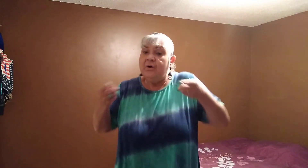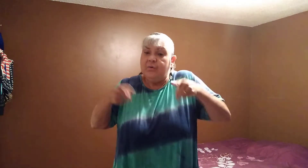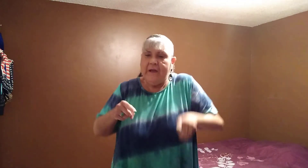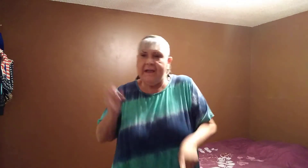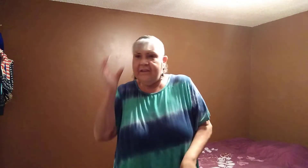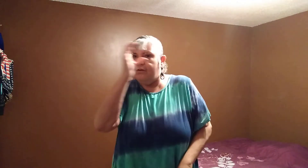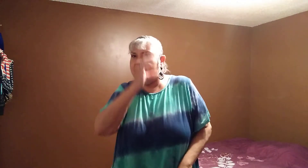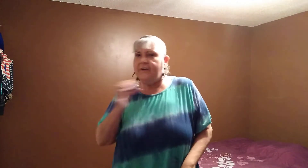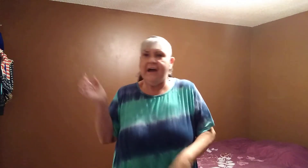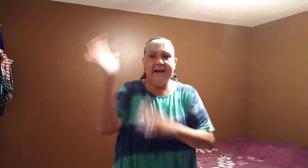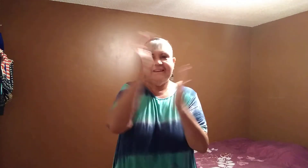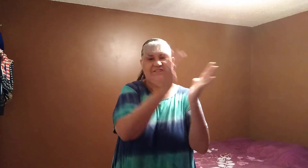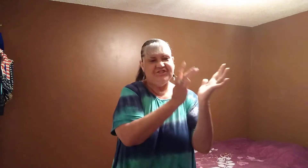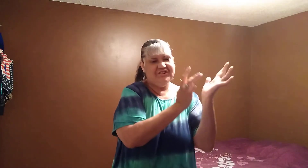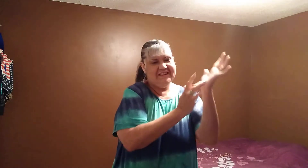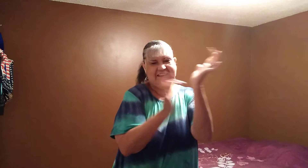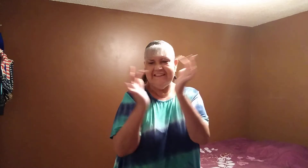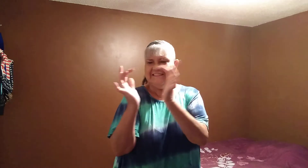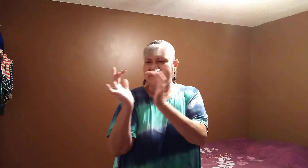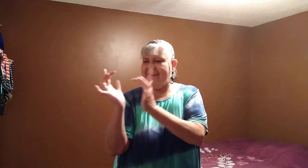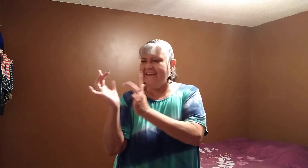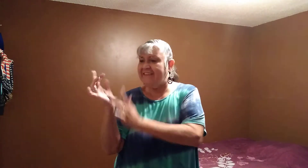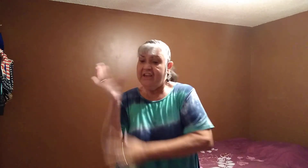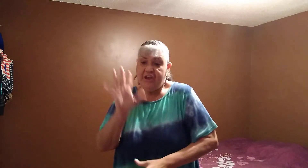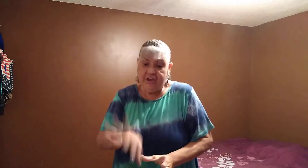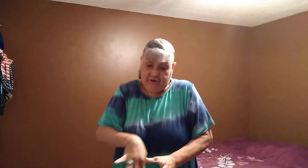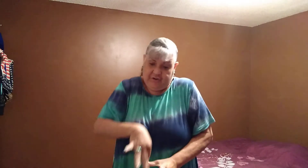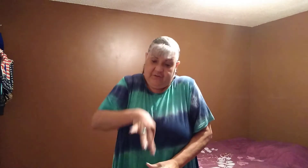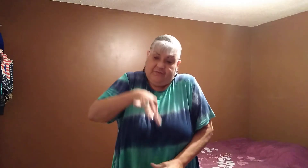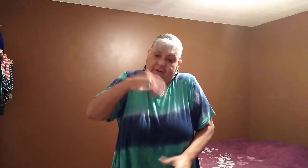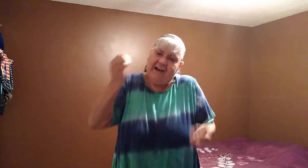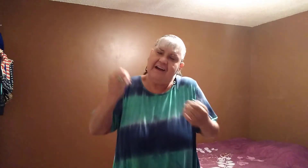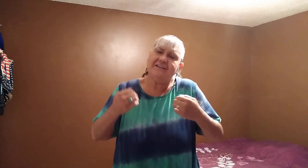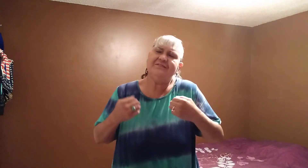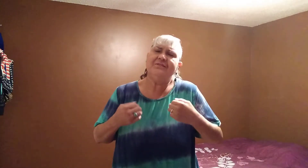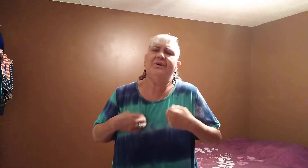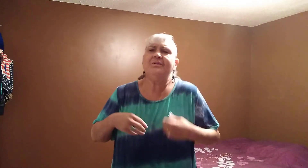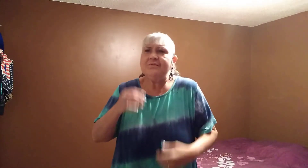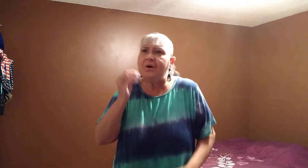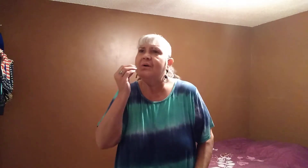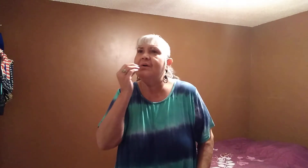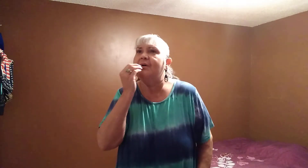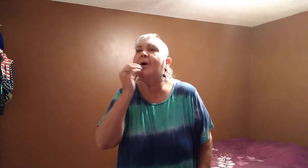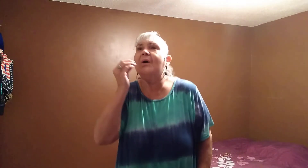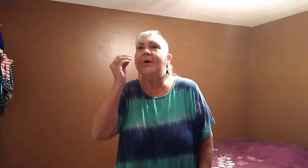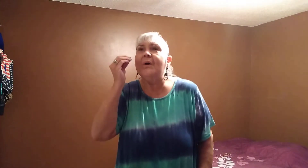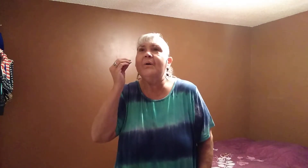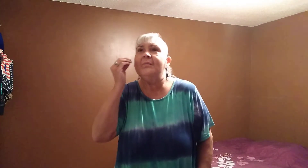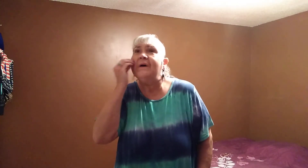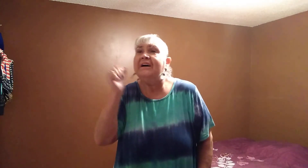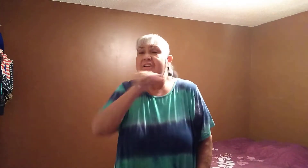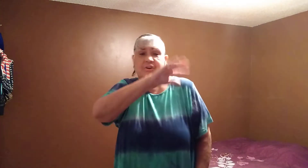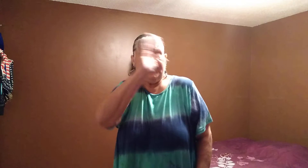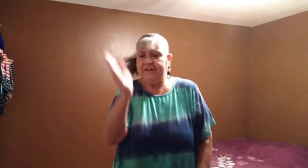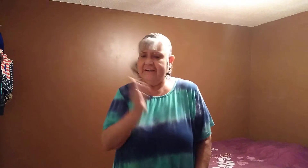When you find Jesus, you'll find your home. You're